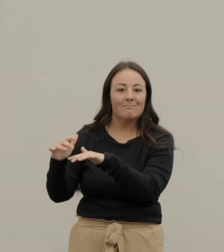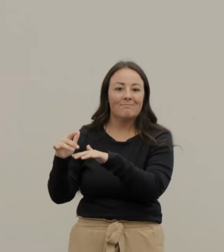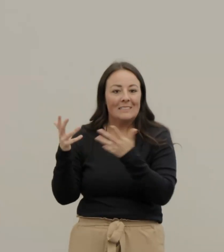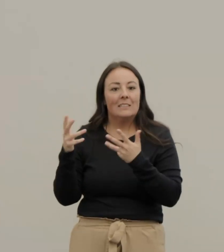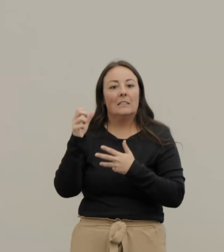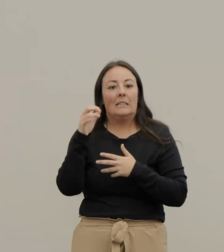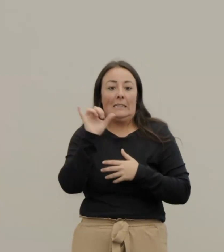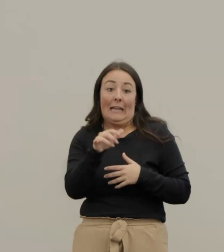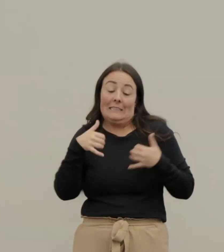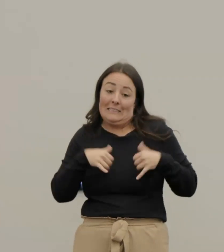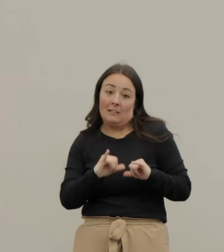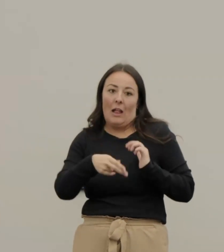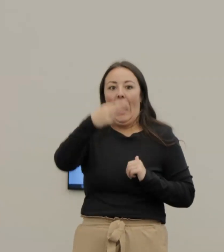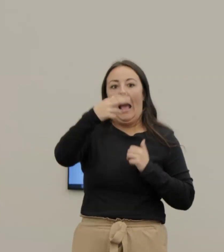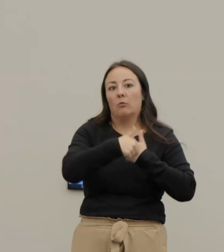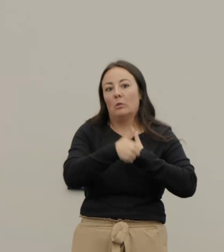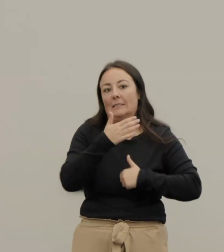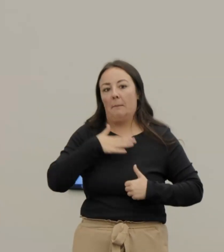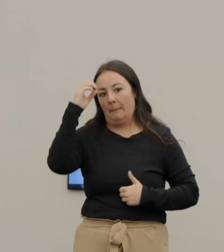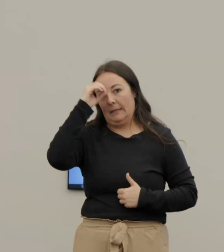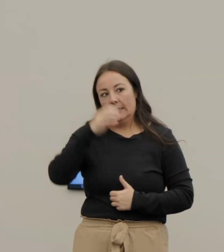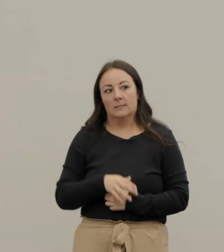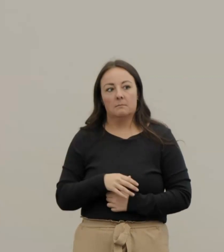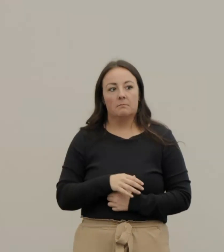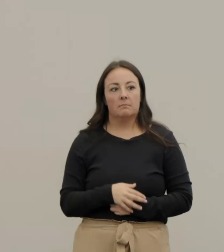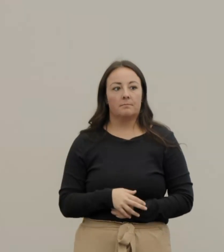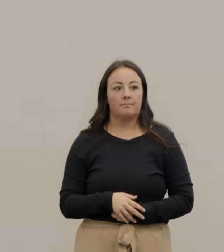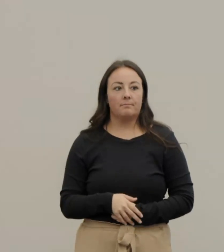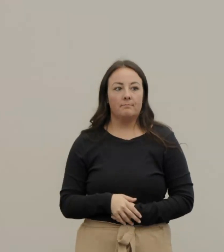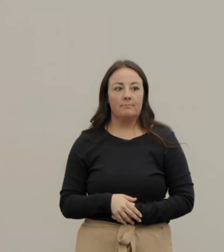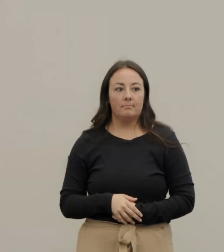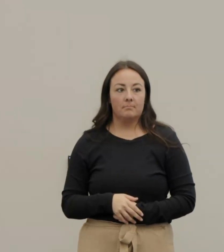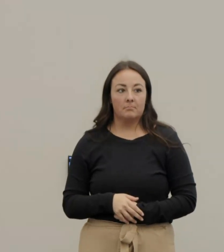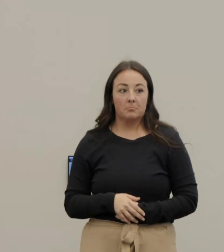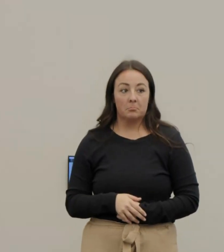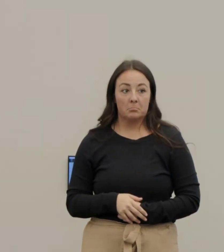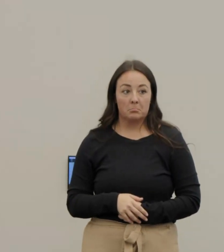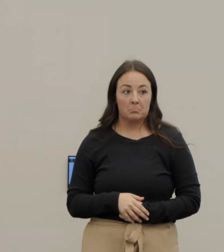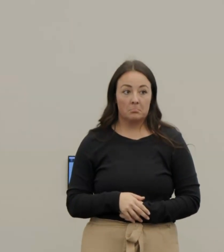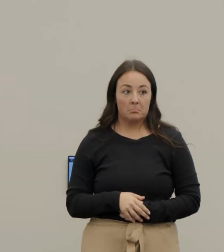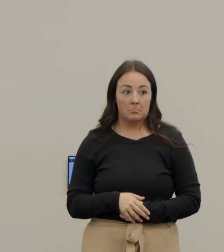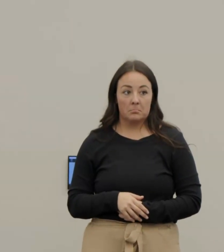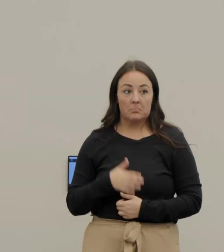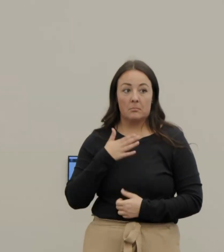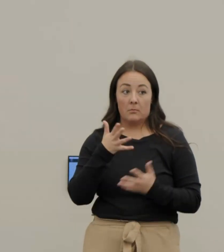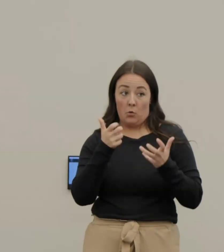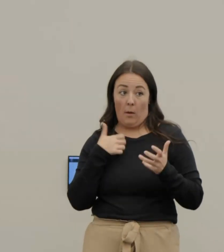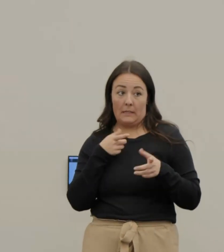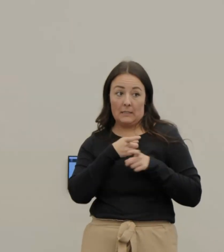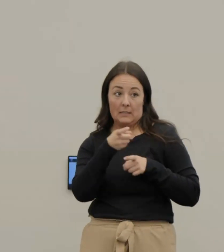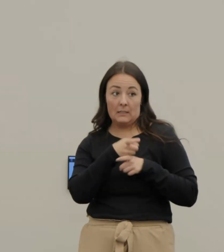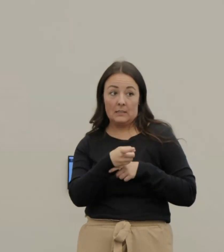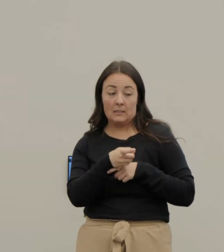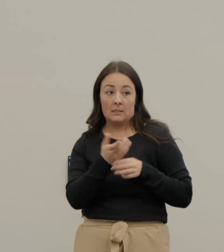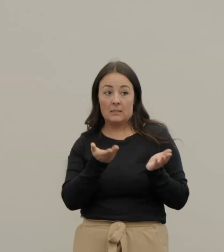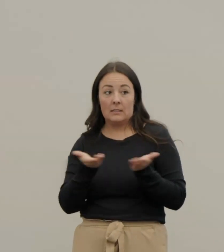high risk in my opinion. Sorry, did you have something? Go ahead. Gee, Yeah. you should take me